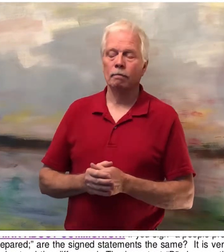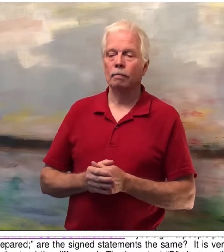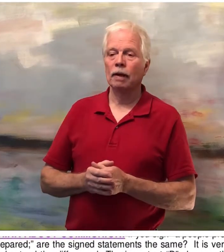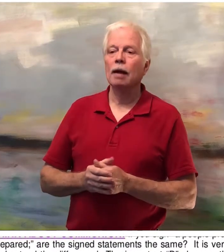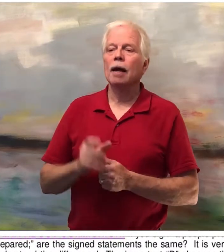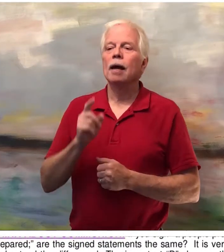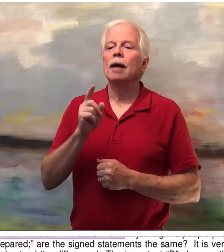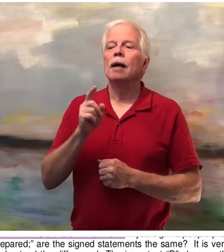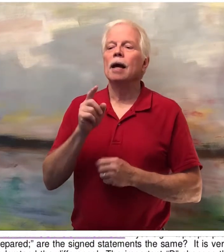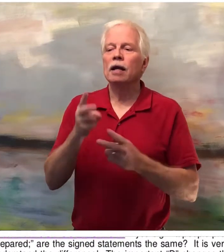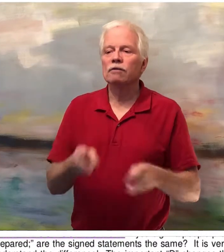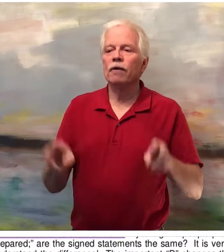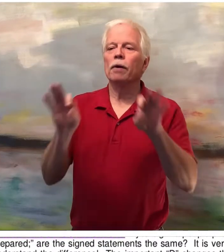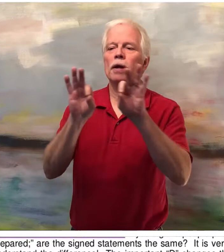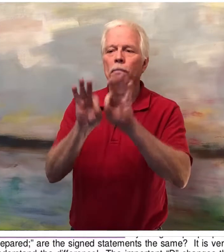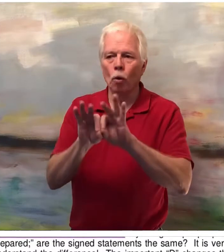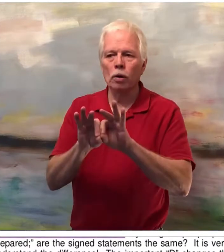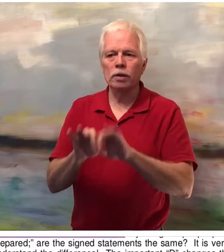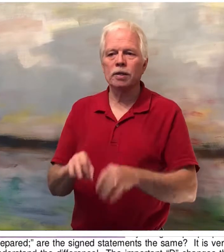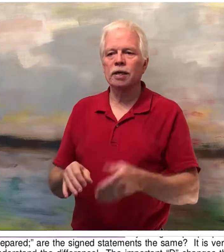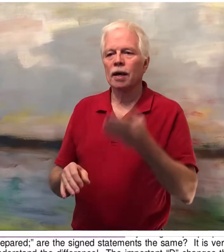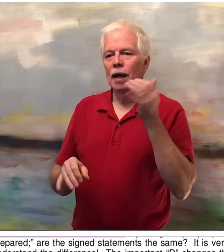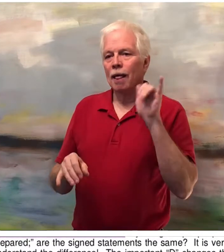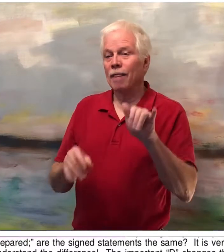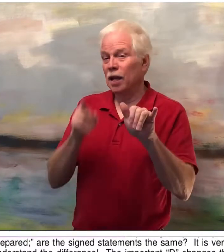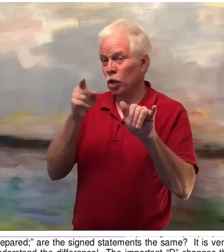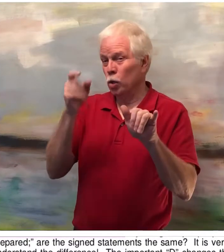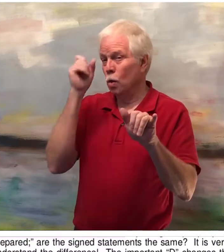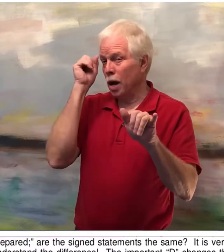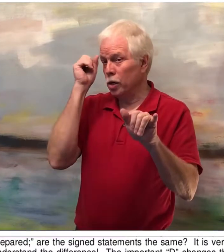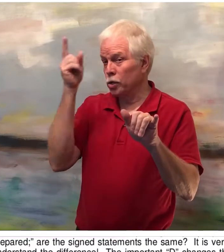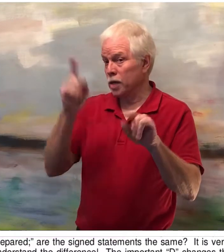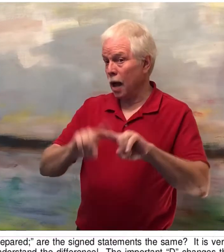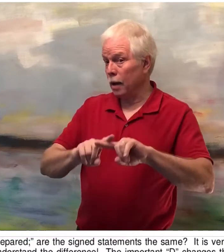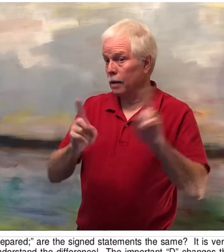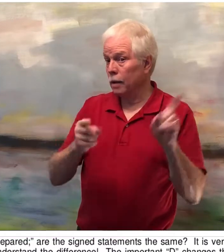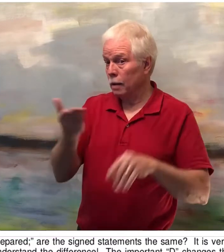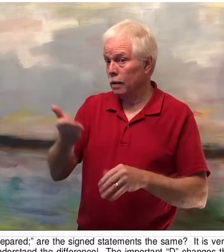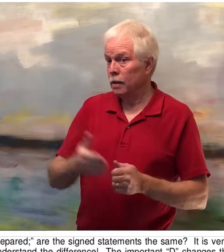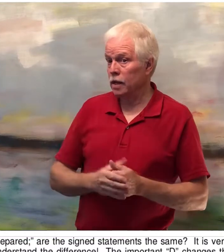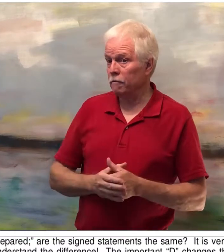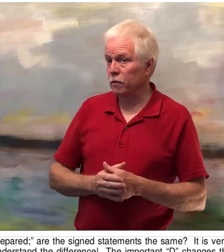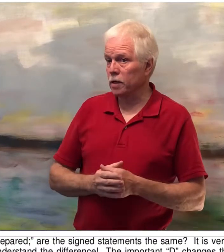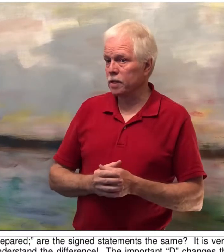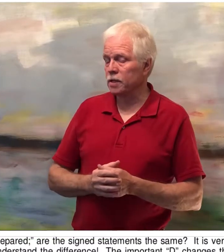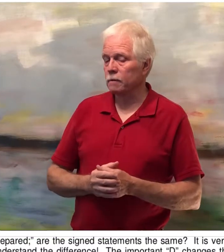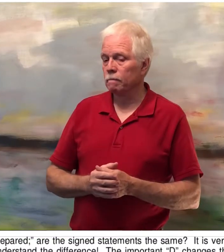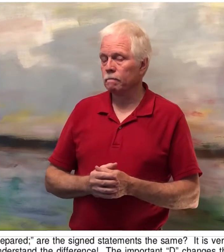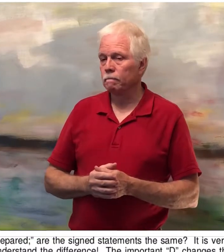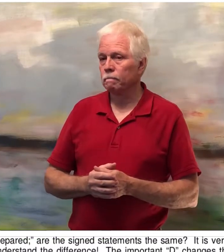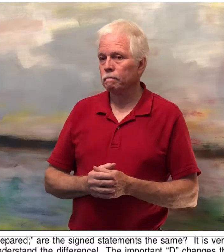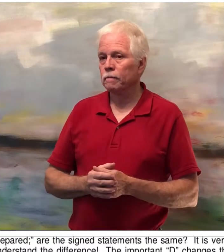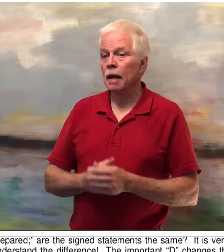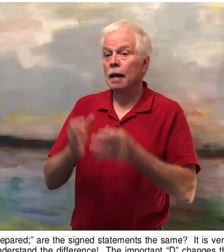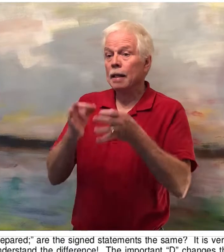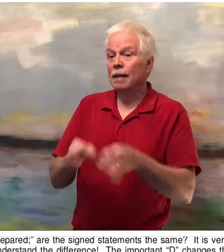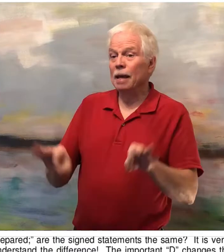It is very important that you understand the difference. The